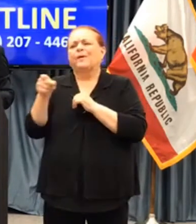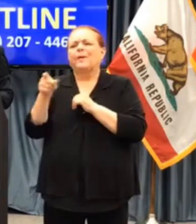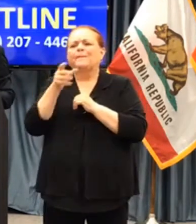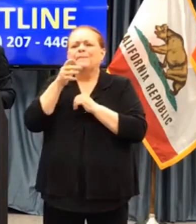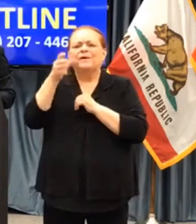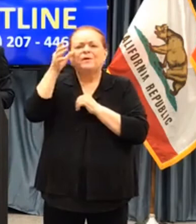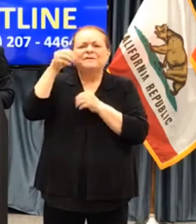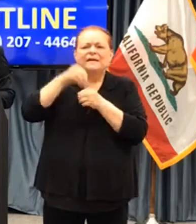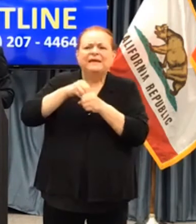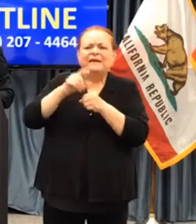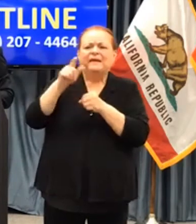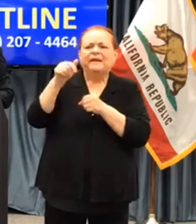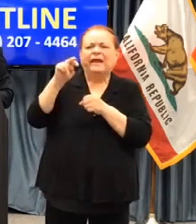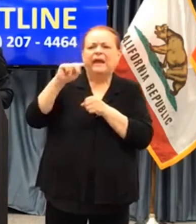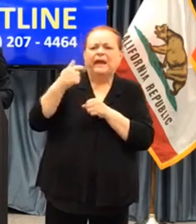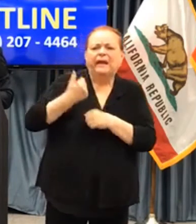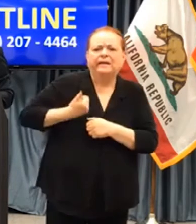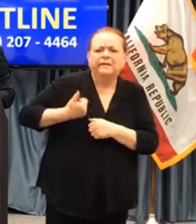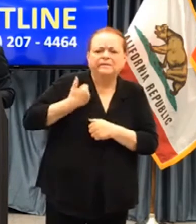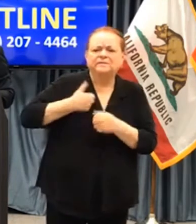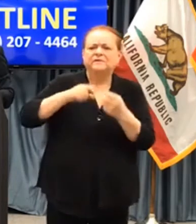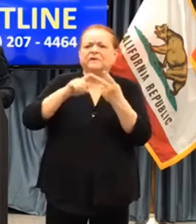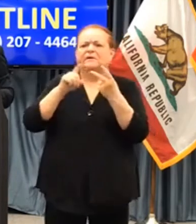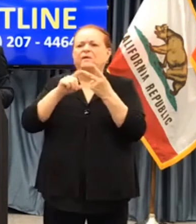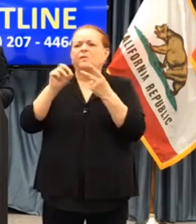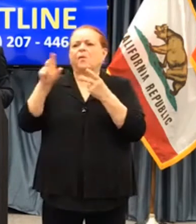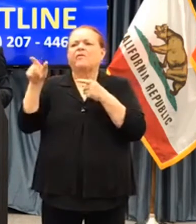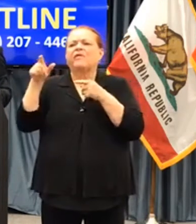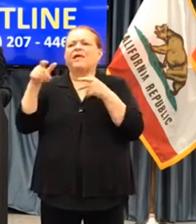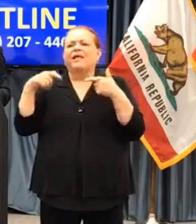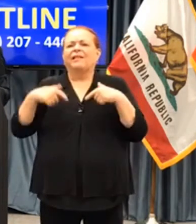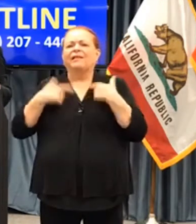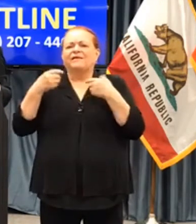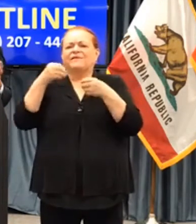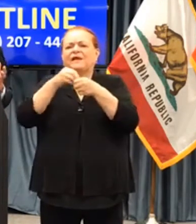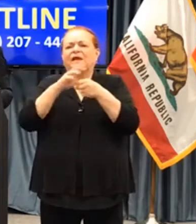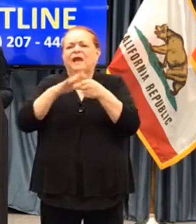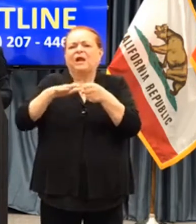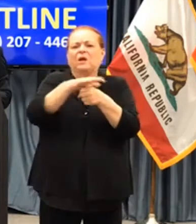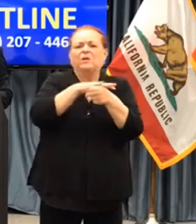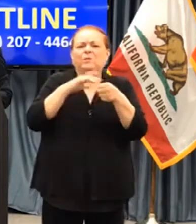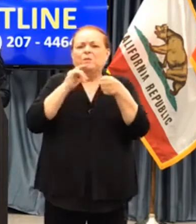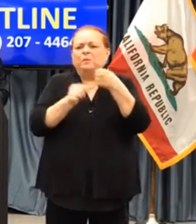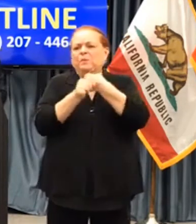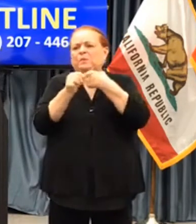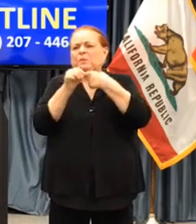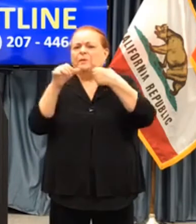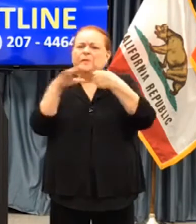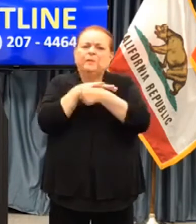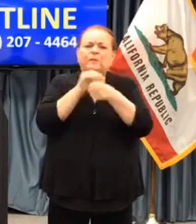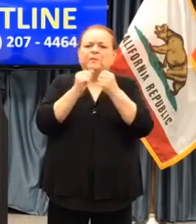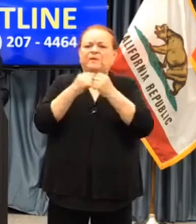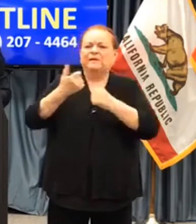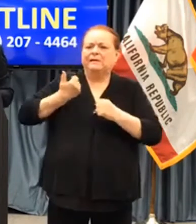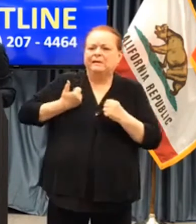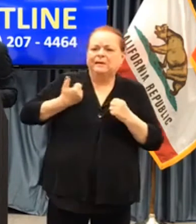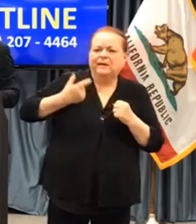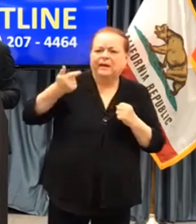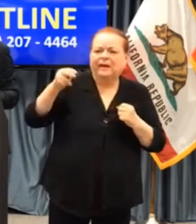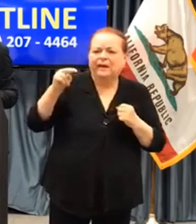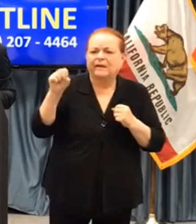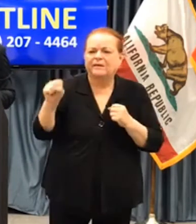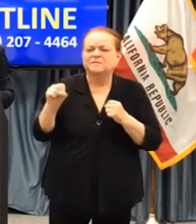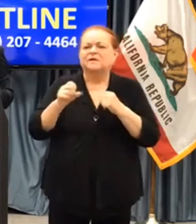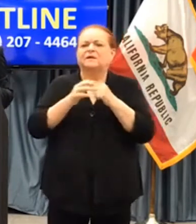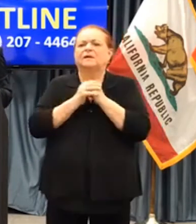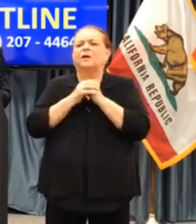parents are living in vulnerable communities, or their parents have worked and been out of the home, they're latchkey kids, things of that sort. We